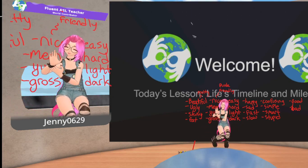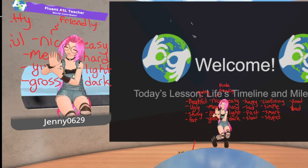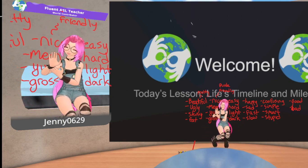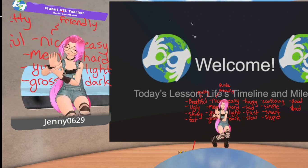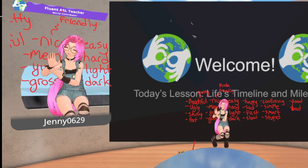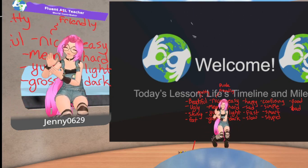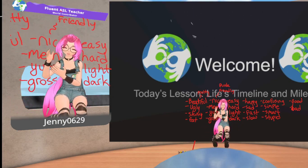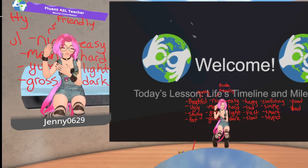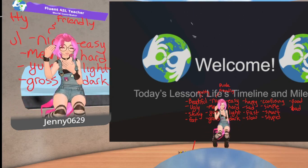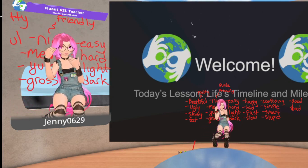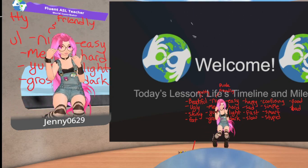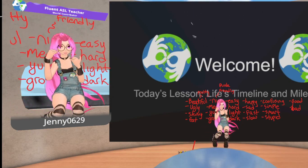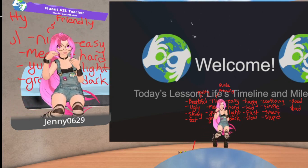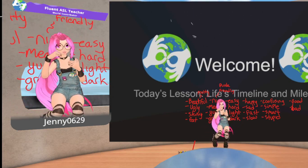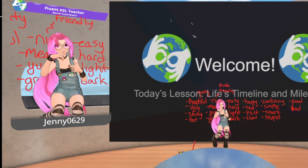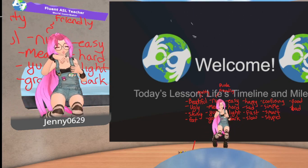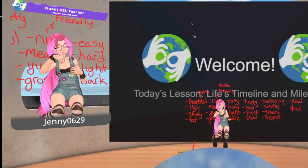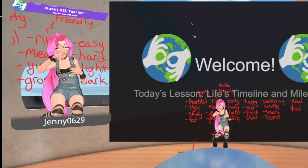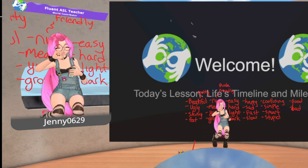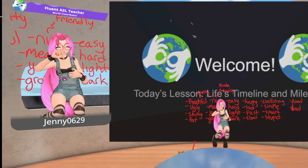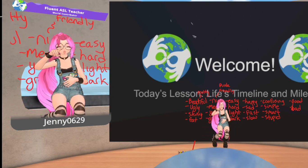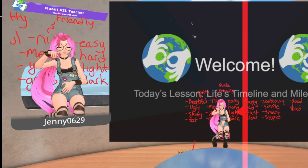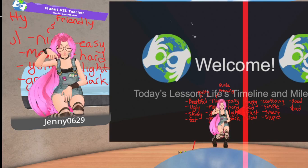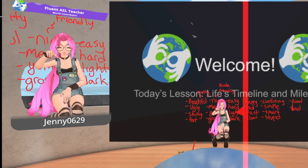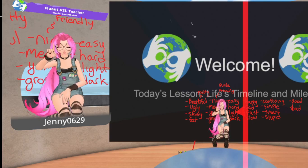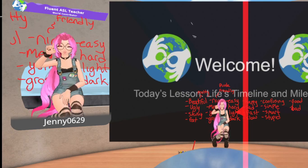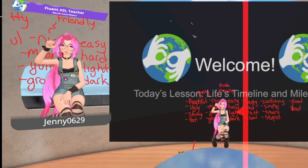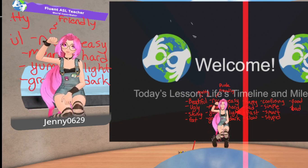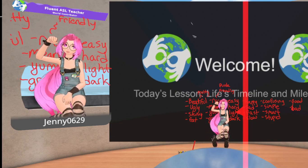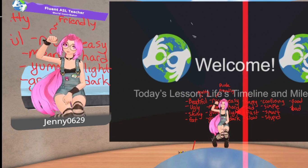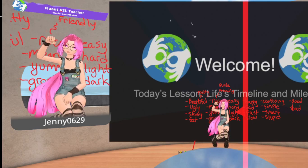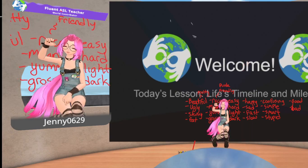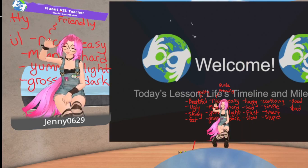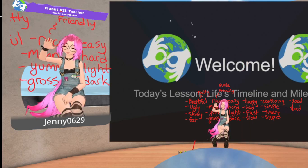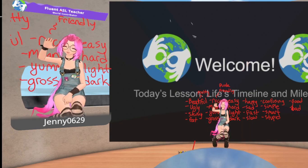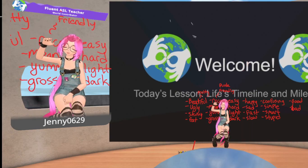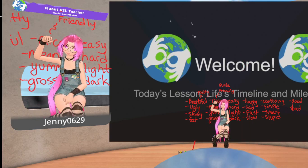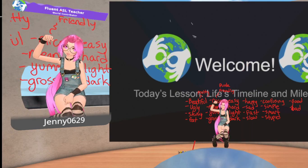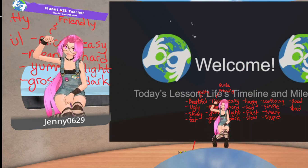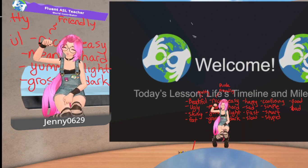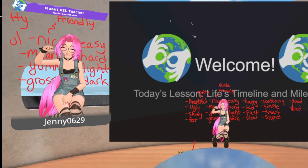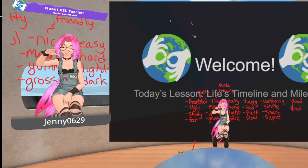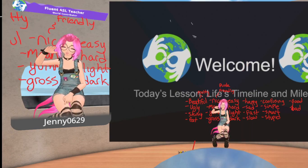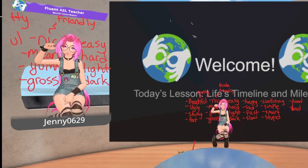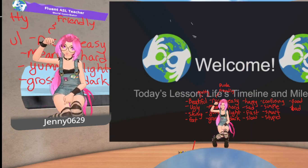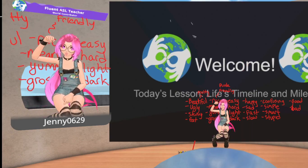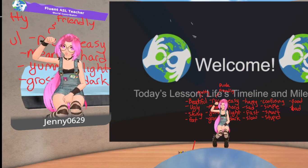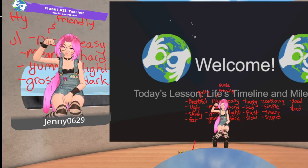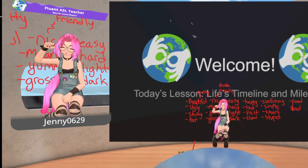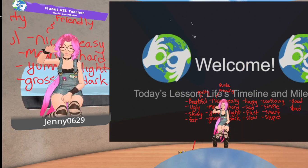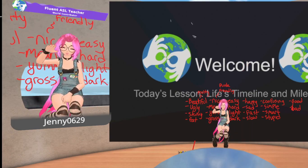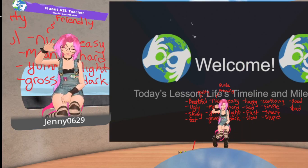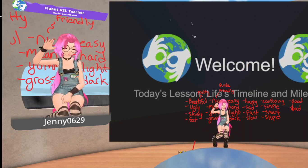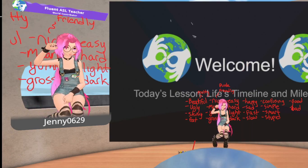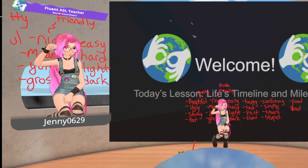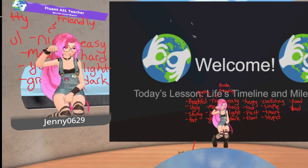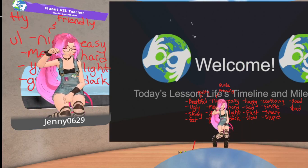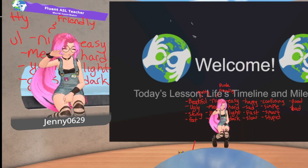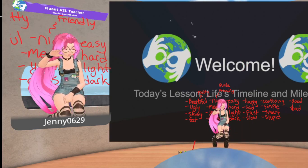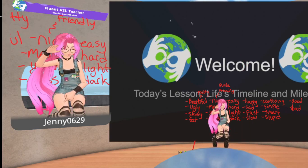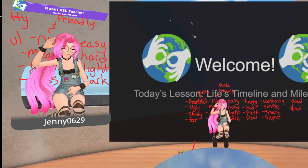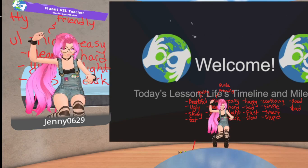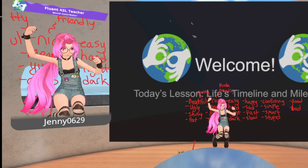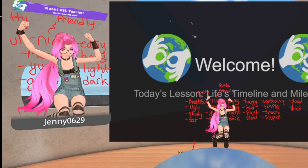to open. And I imagine this like turning on the light. You're flicking on the light strip and the sun or the light turns